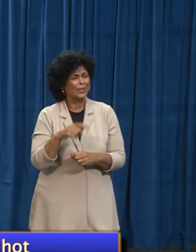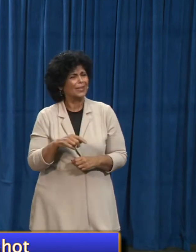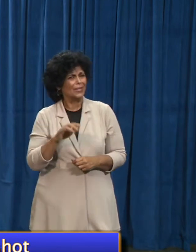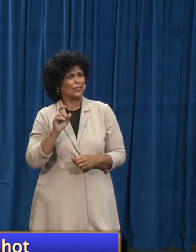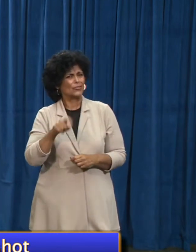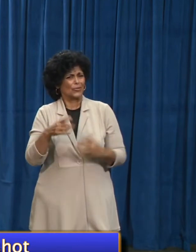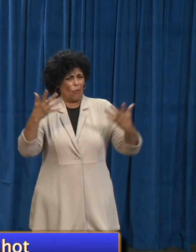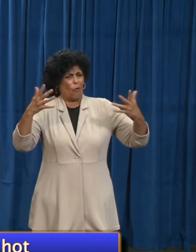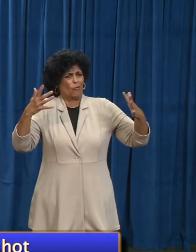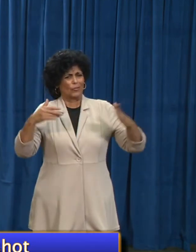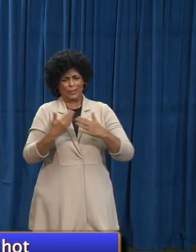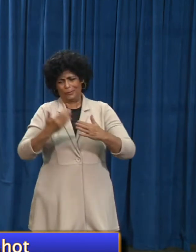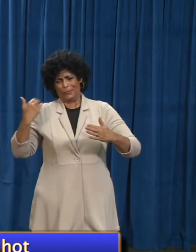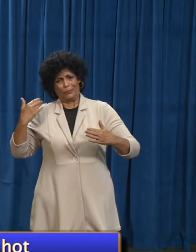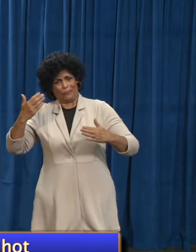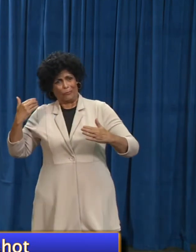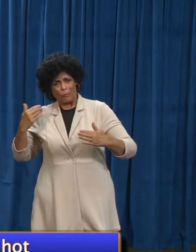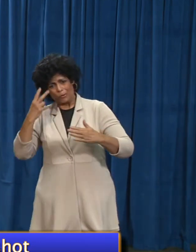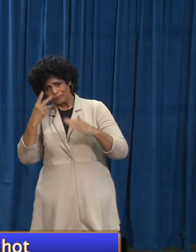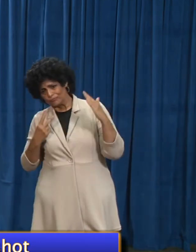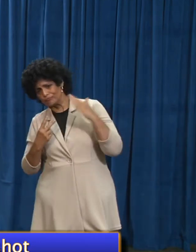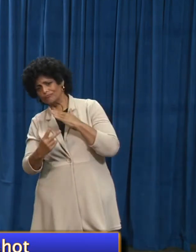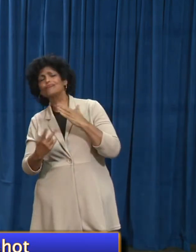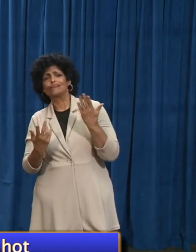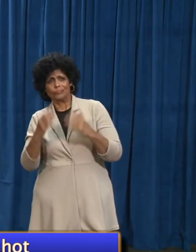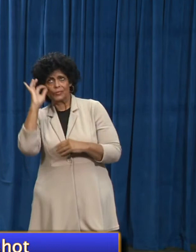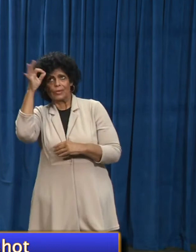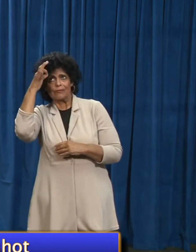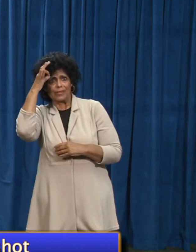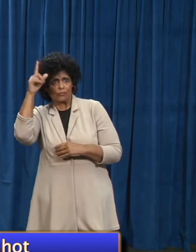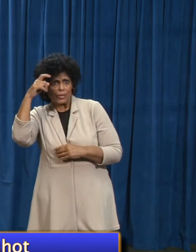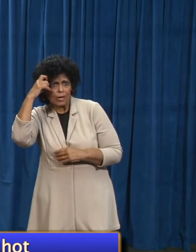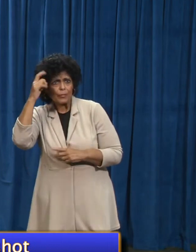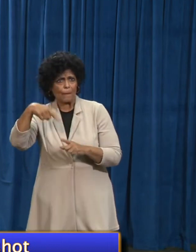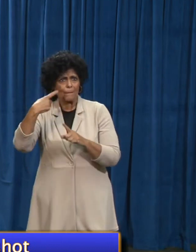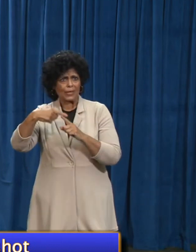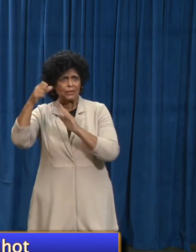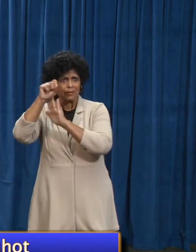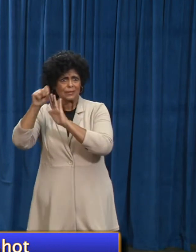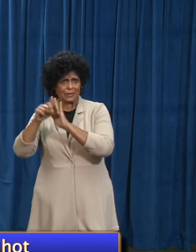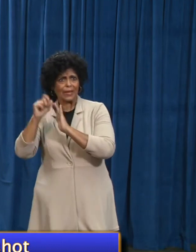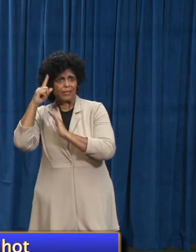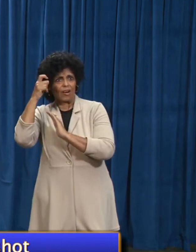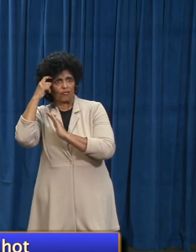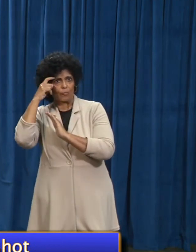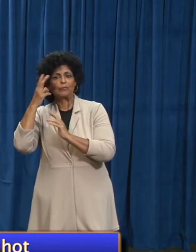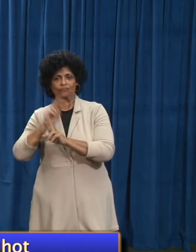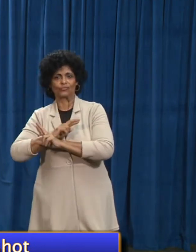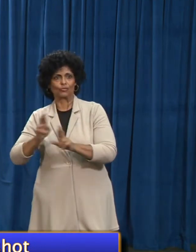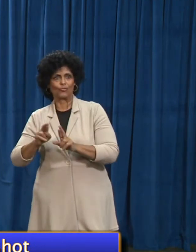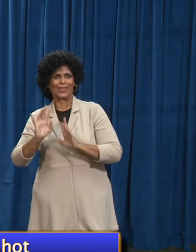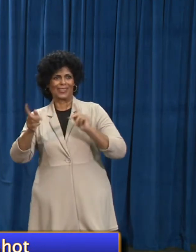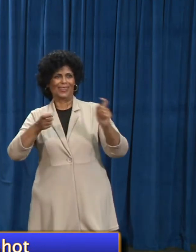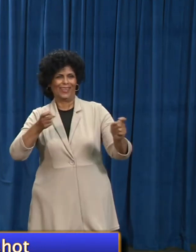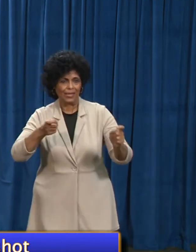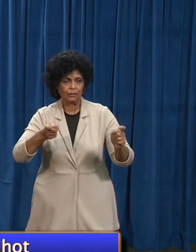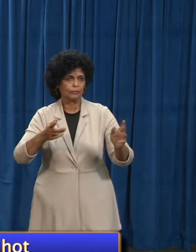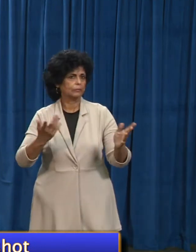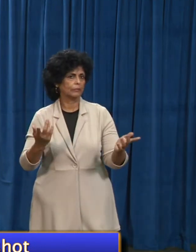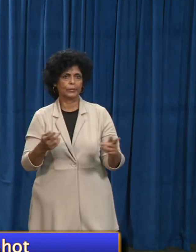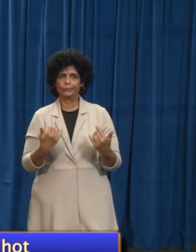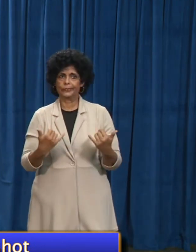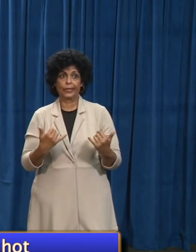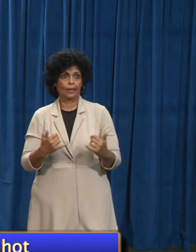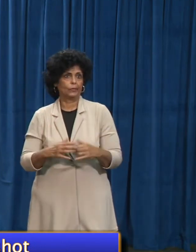both by the federal government as well as the state government. And right now, the missing middle here in the